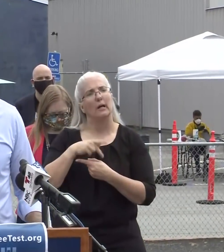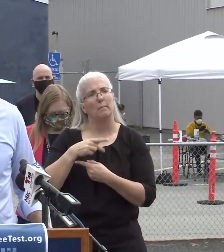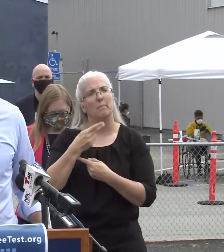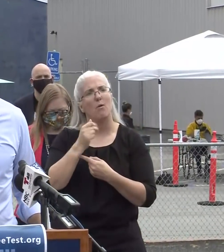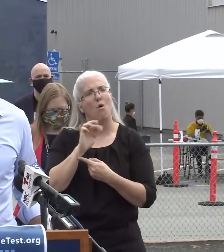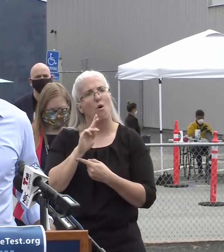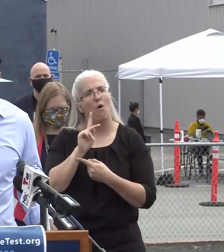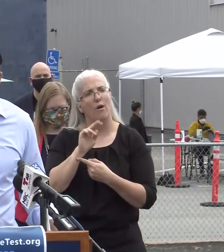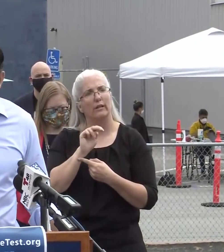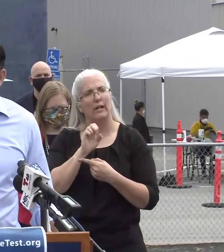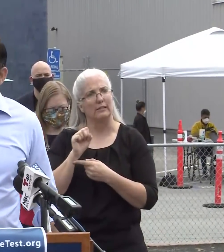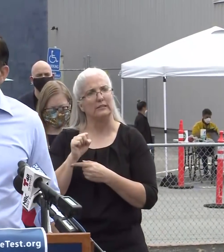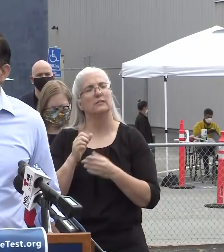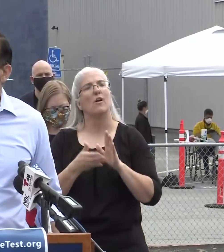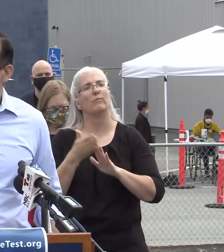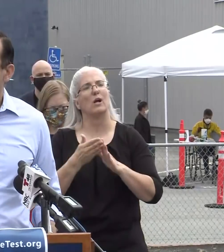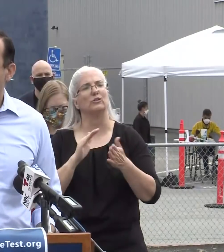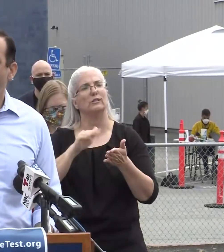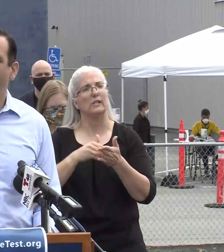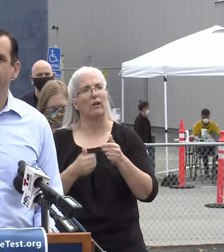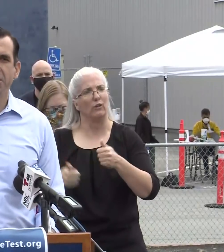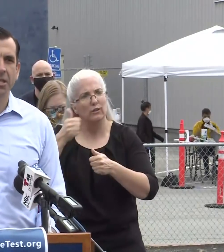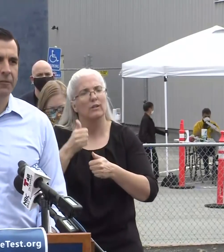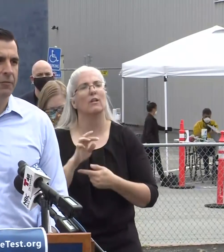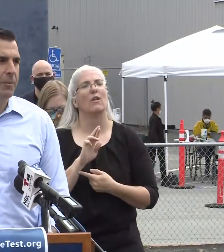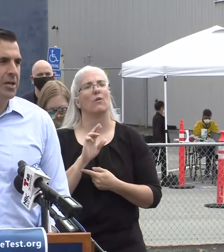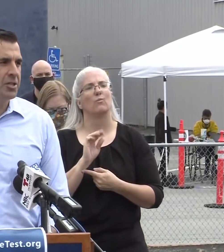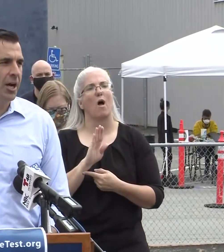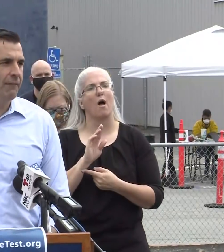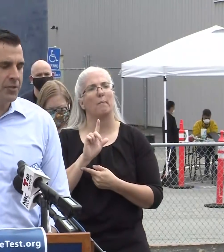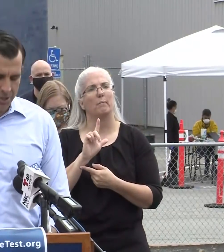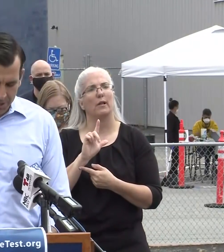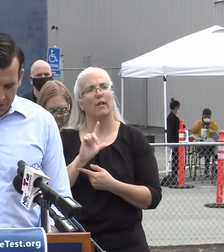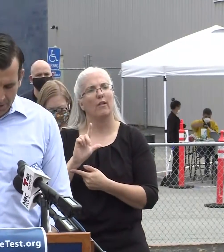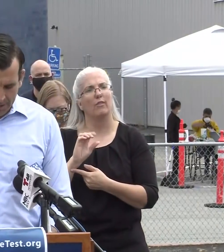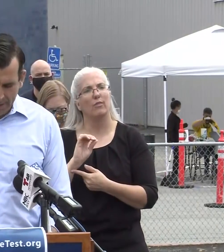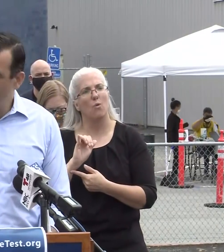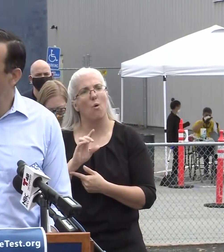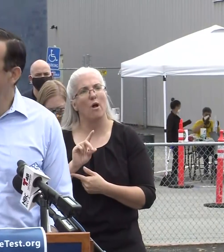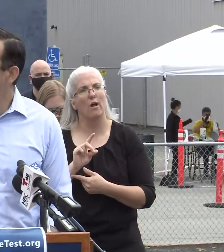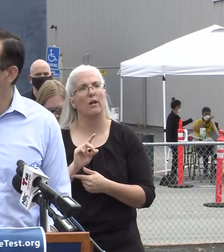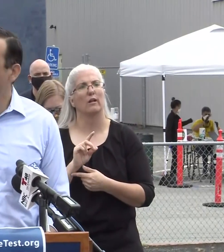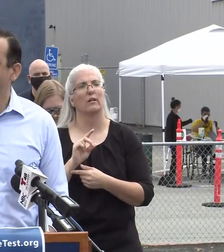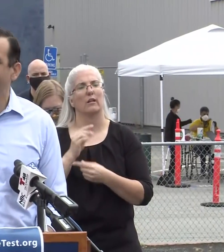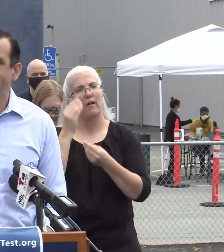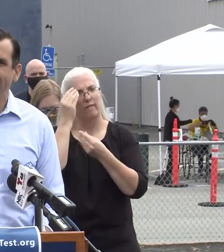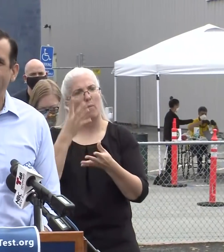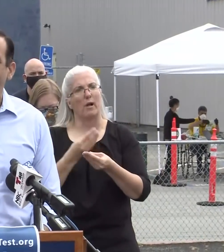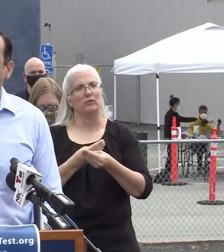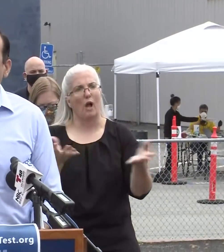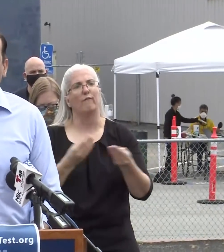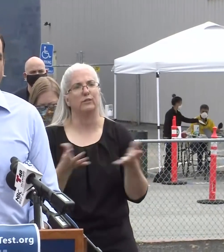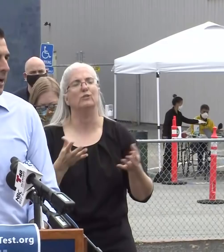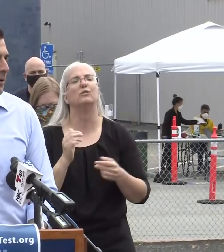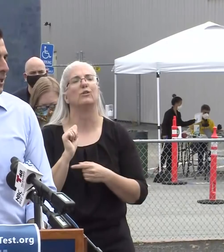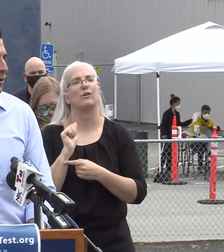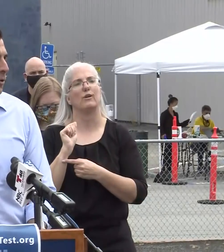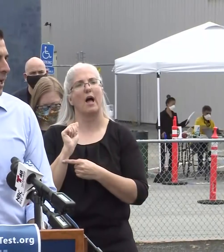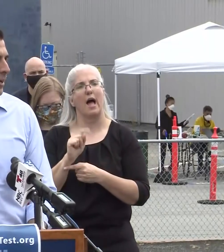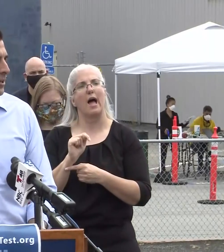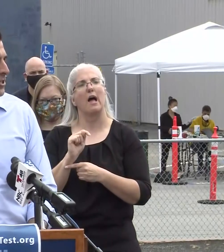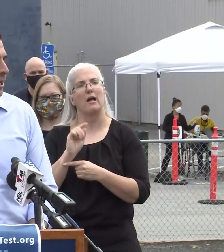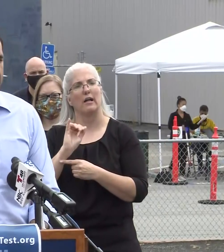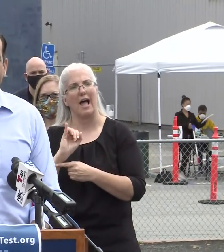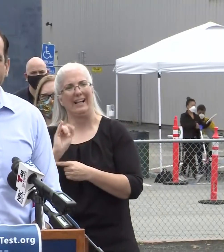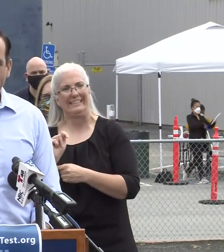Center, Rob Lloyd, who in his day job is Chief Information Officer and runs all things IT, but now he runs a